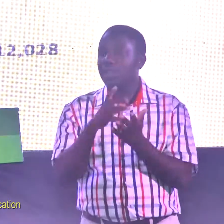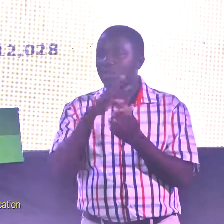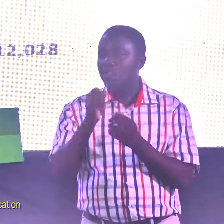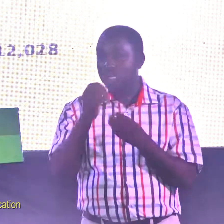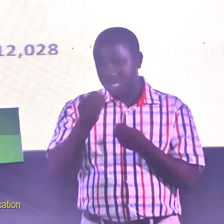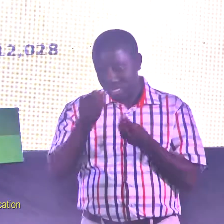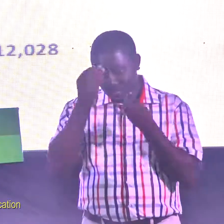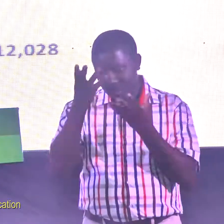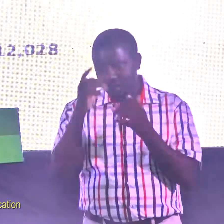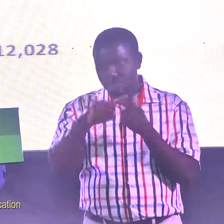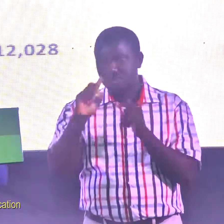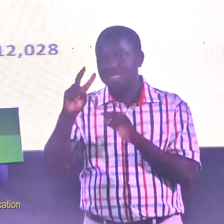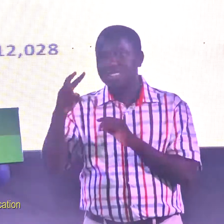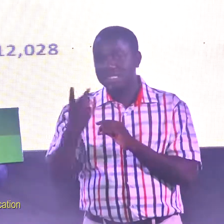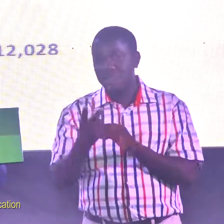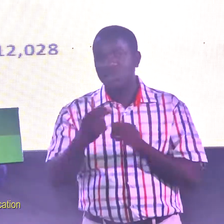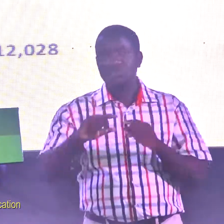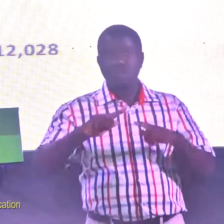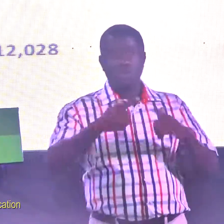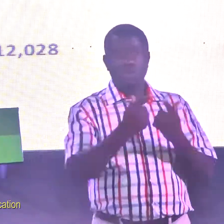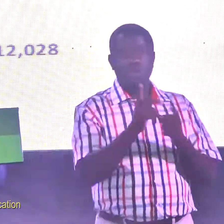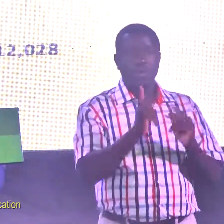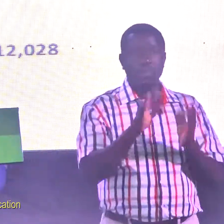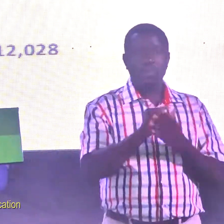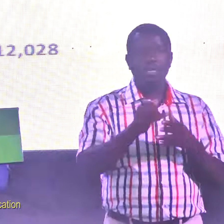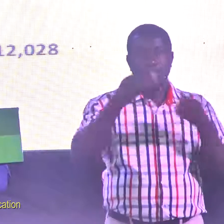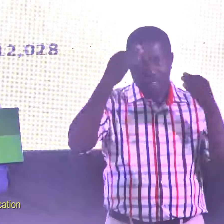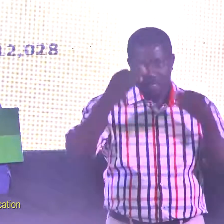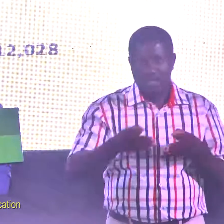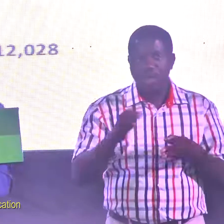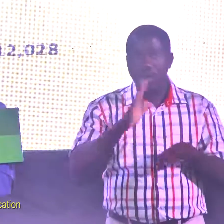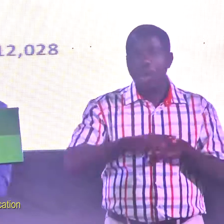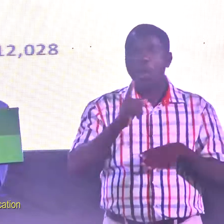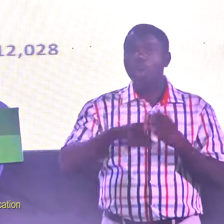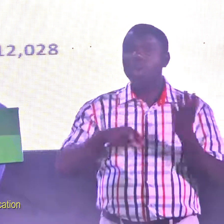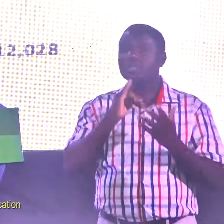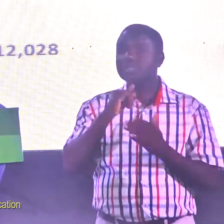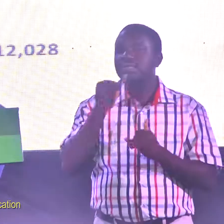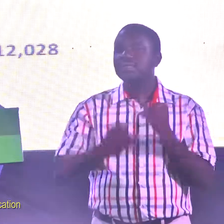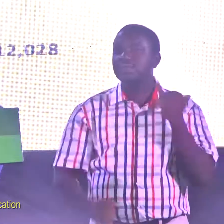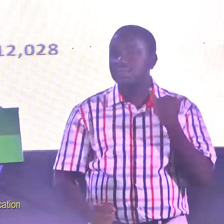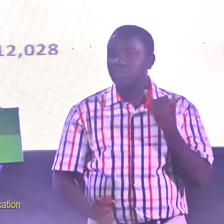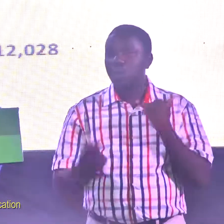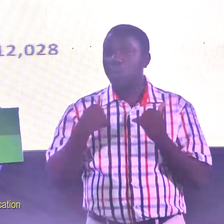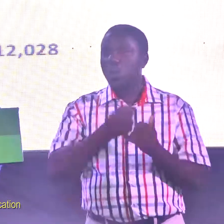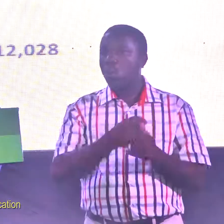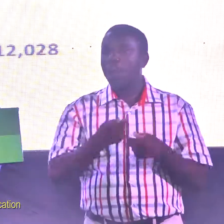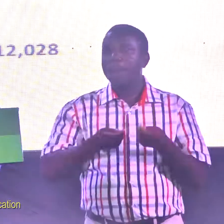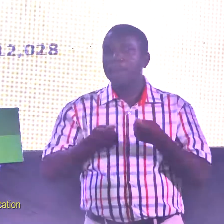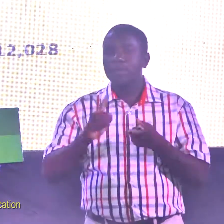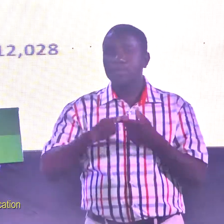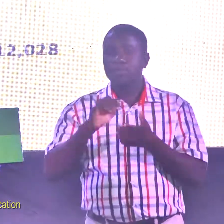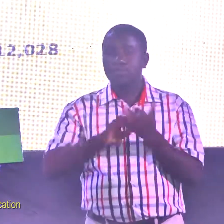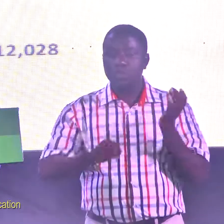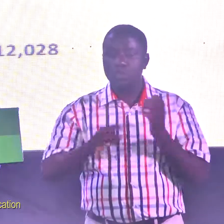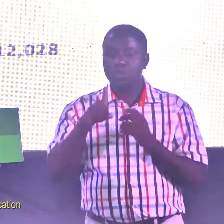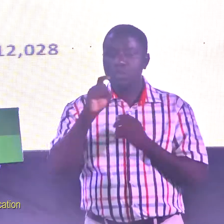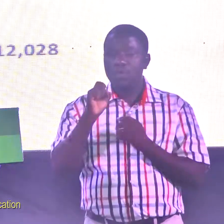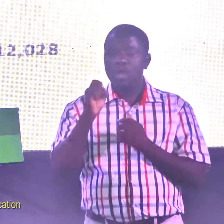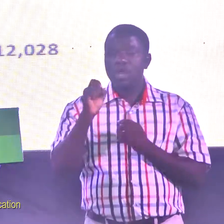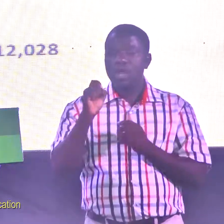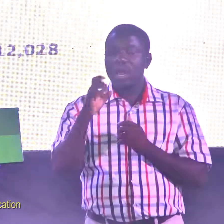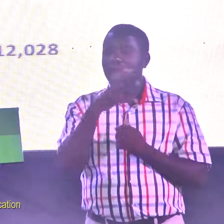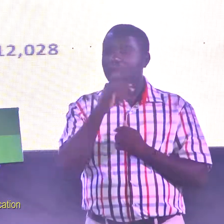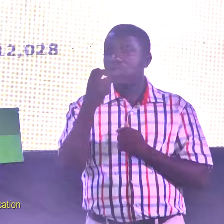panel that made a final decision on a duplicate case. We managed to remove 112,000